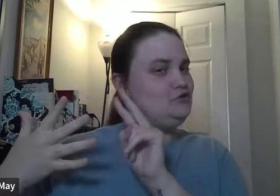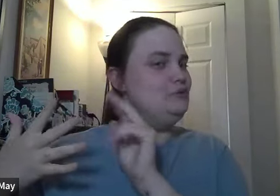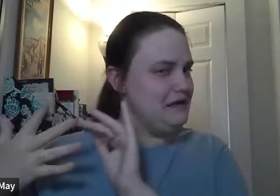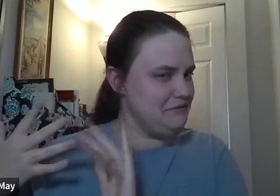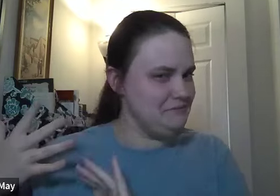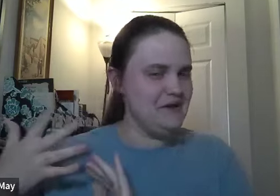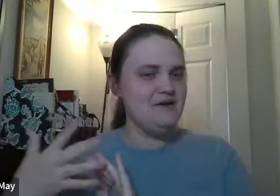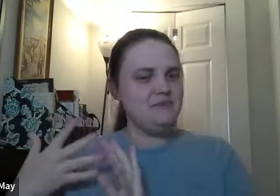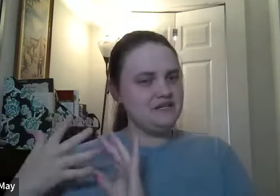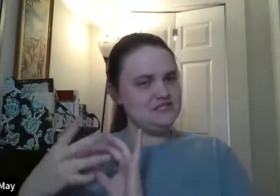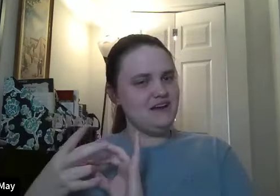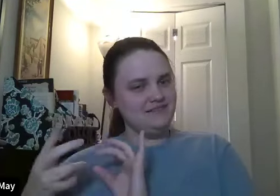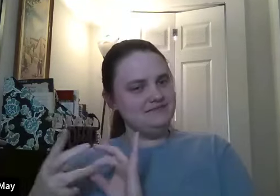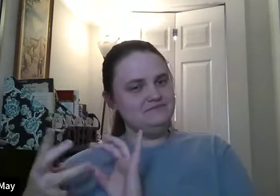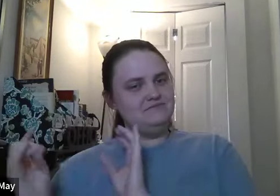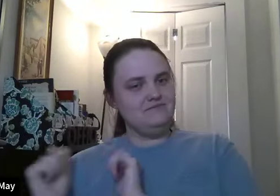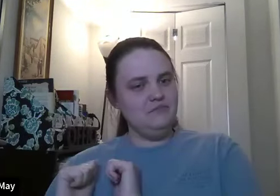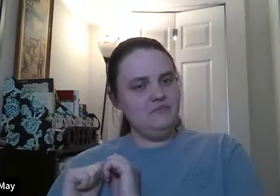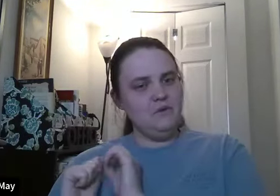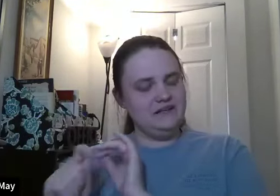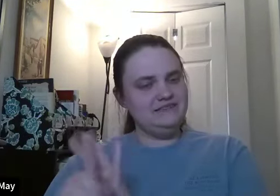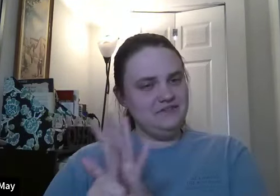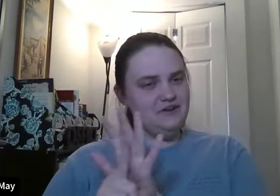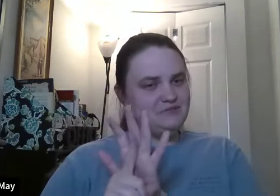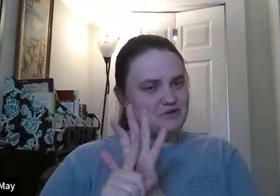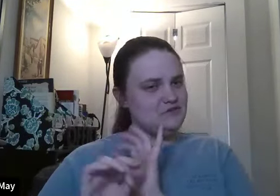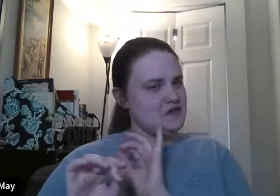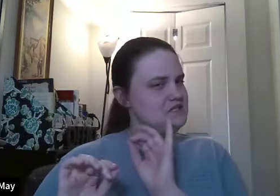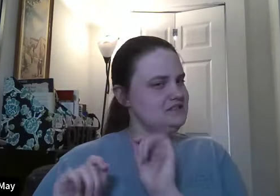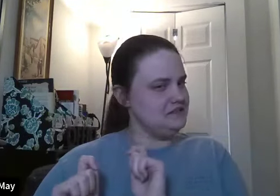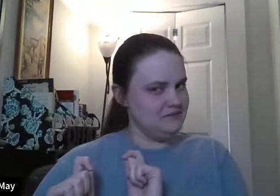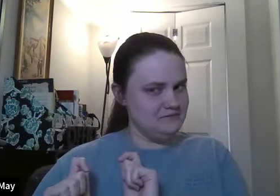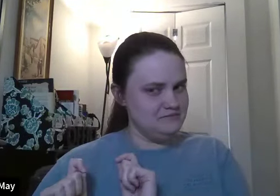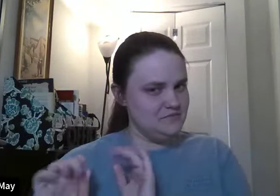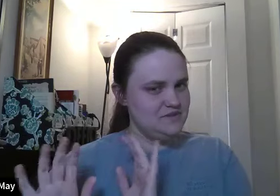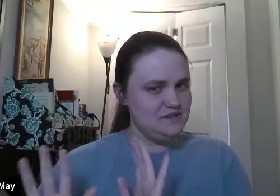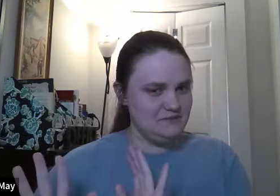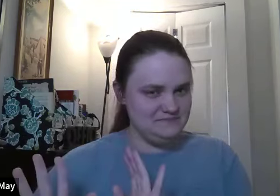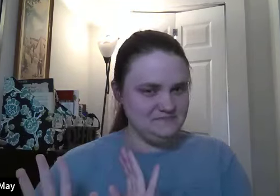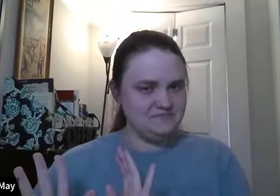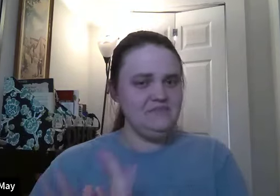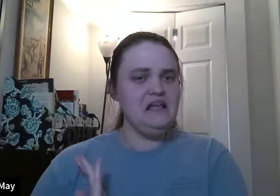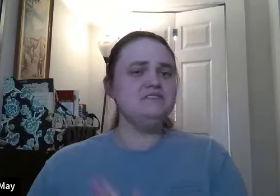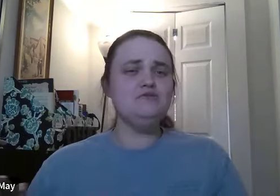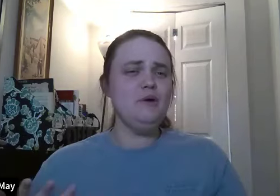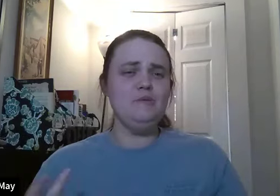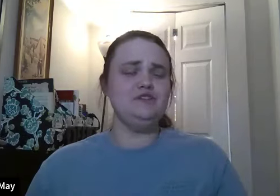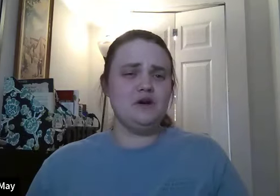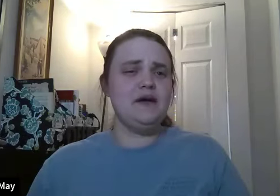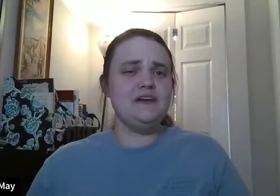2 level, but I just kind of want to give y'all exposure for that just a little. So if it's overwhelming, don't worry about that.